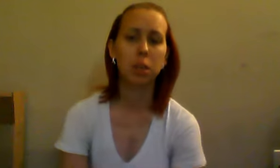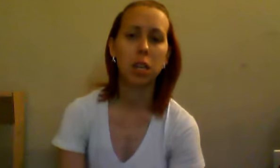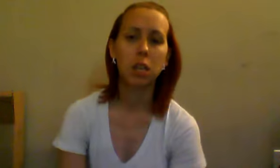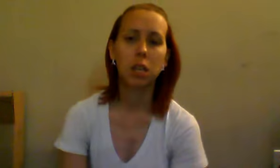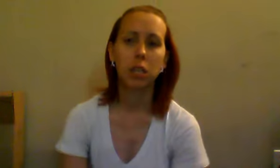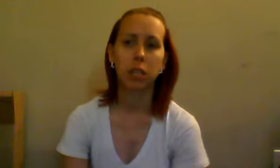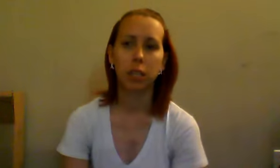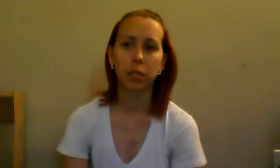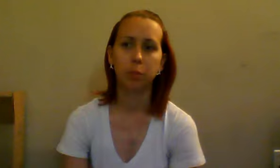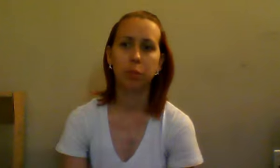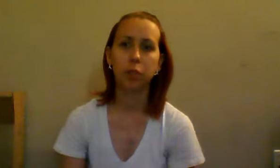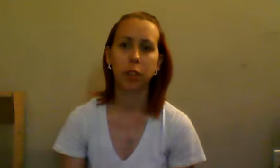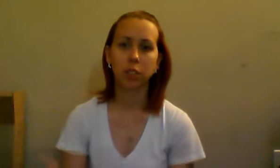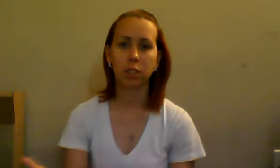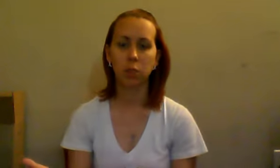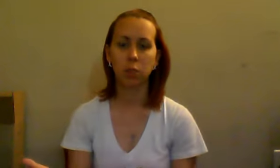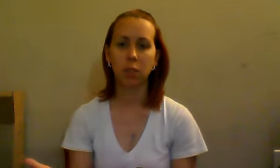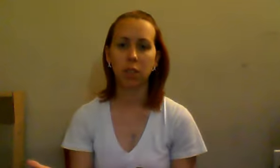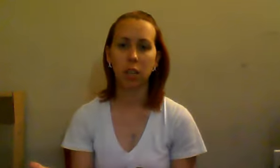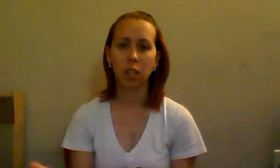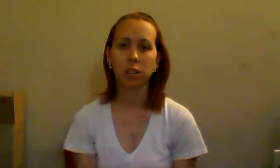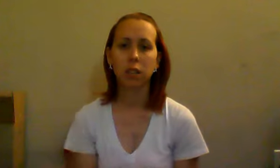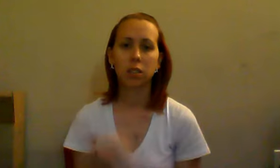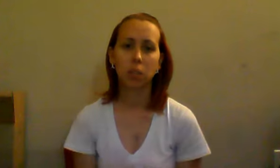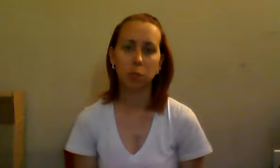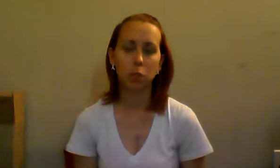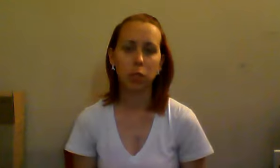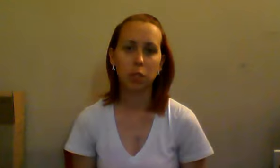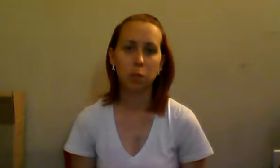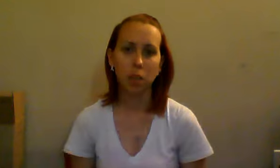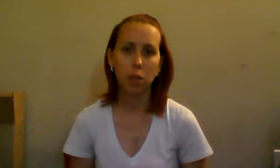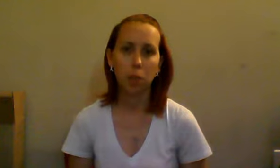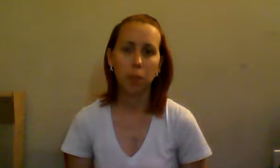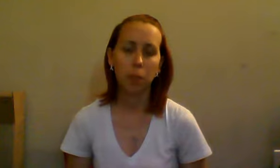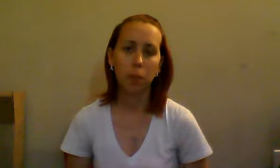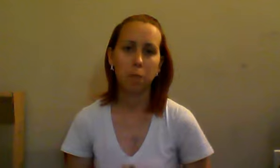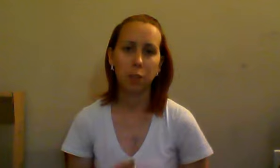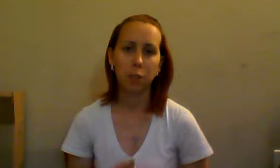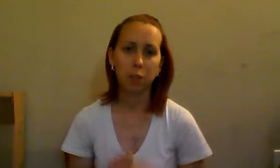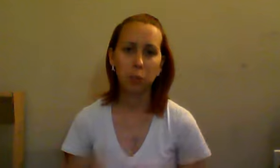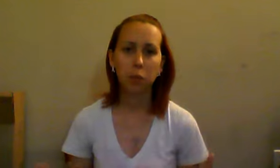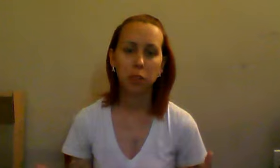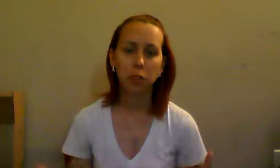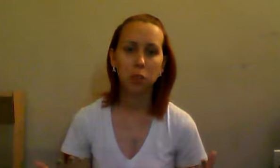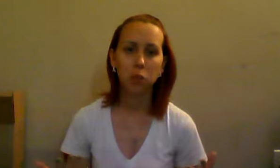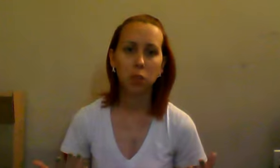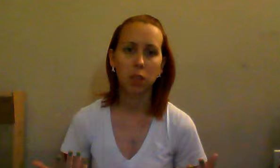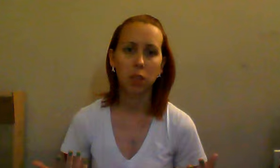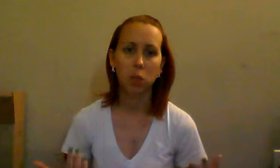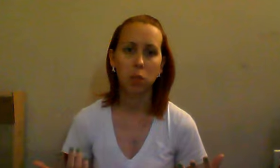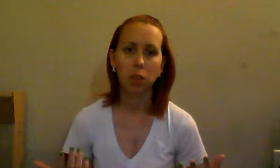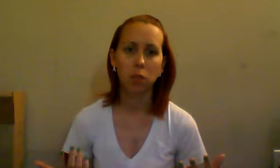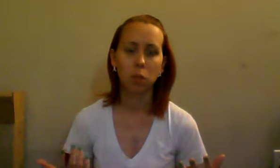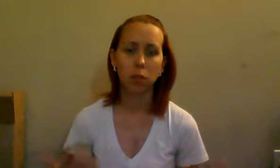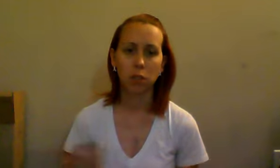be directions that you would be giving kids. Some are going to be various people throughout the school that they will want to talk to